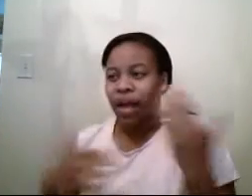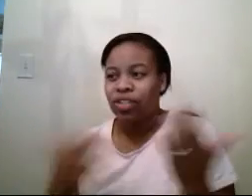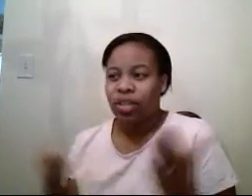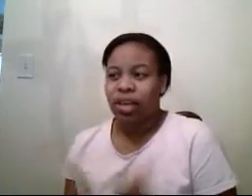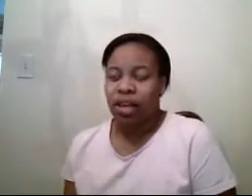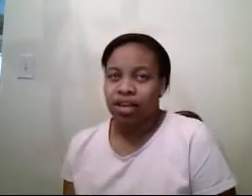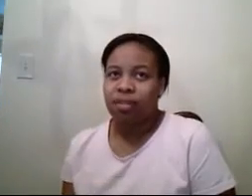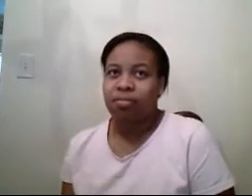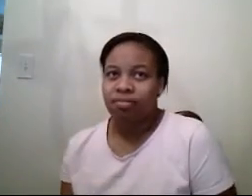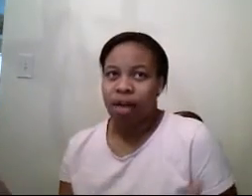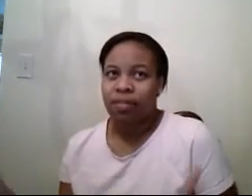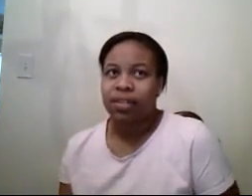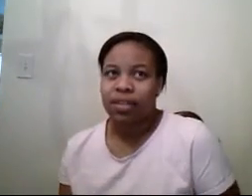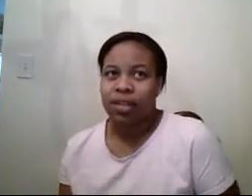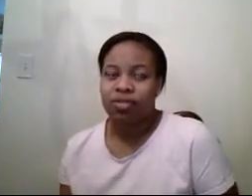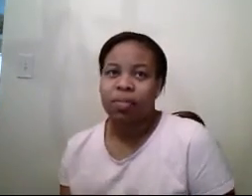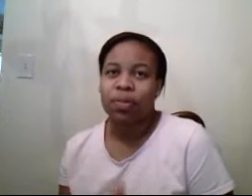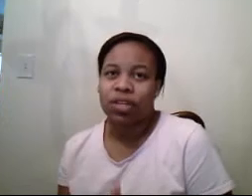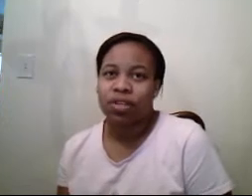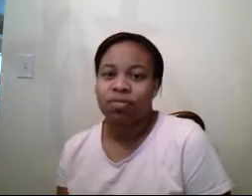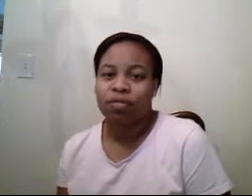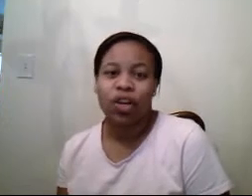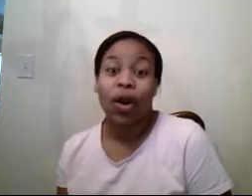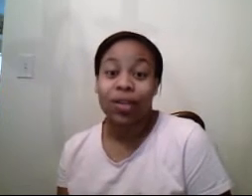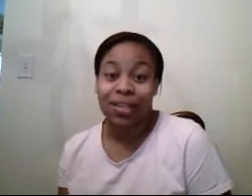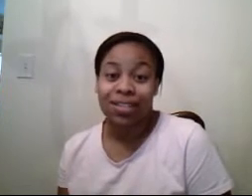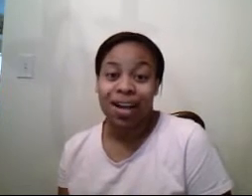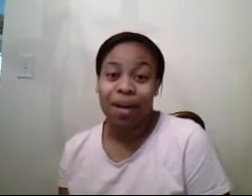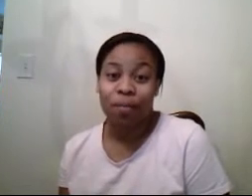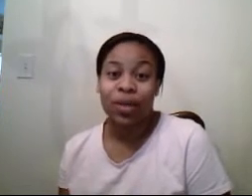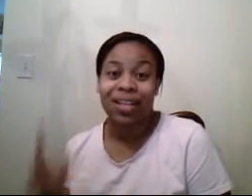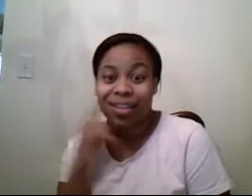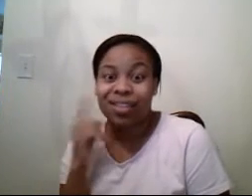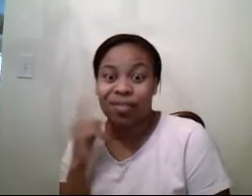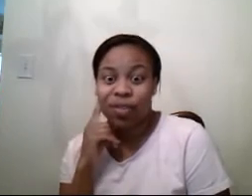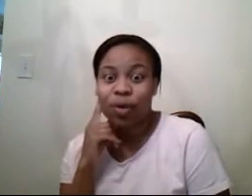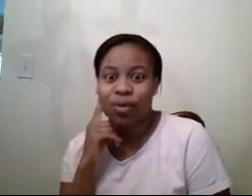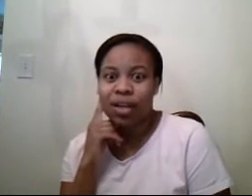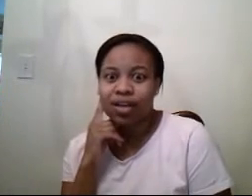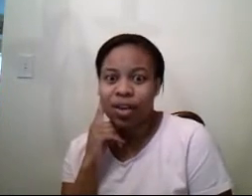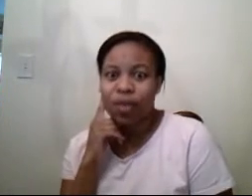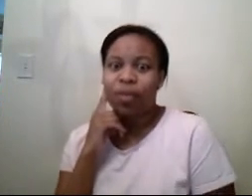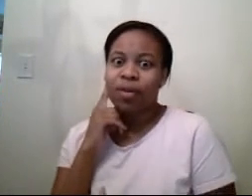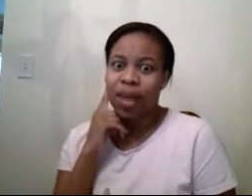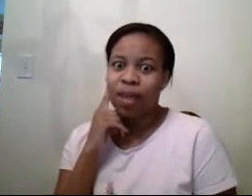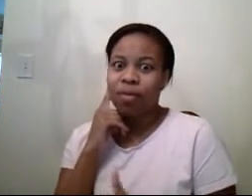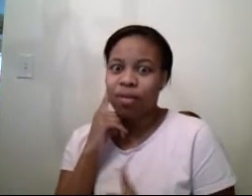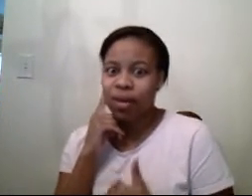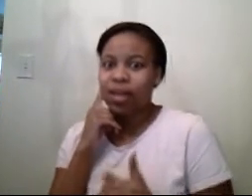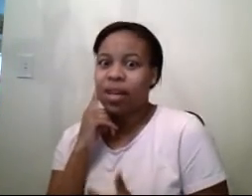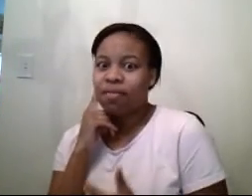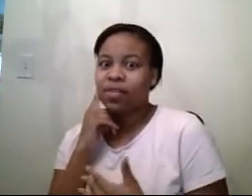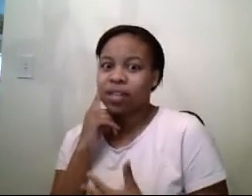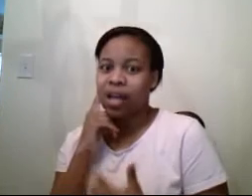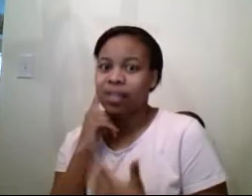I just think in obviously interpretation regardless, we need to listen for those and okay, when do I need to emphasize